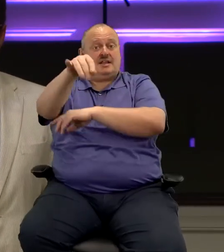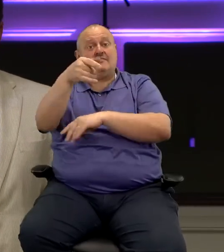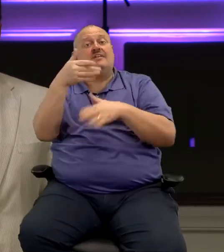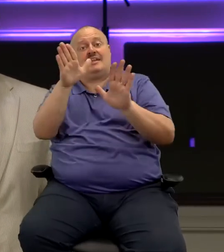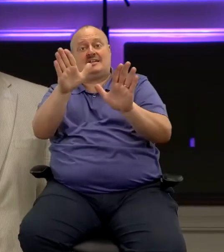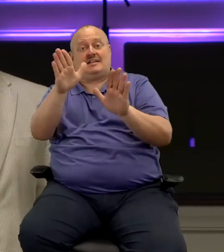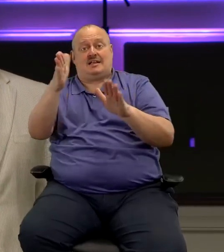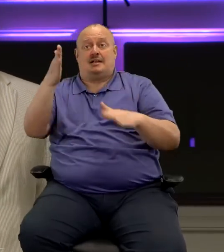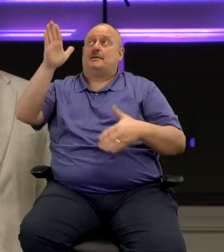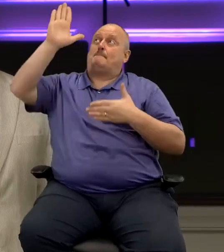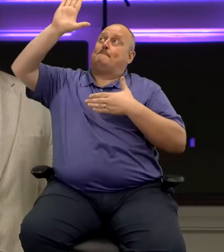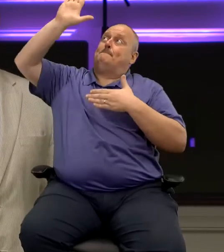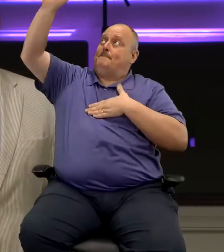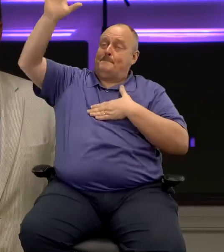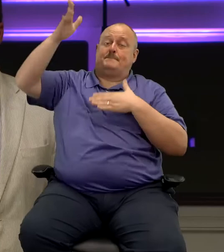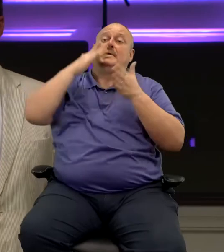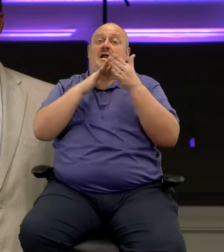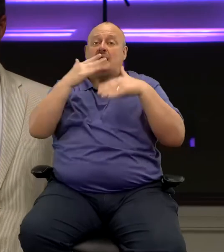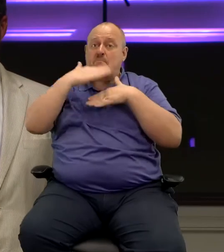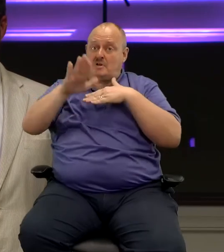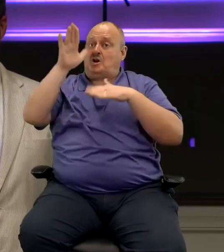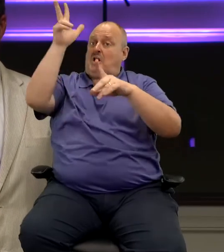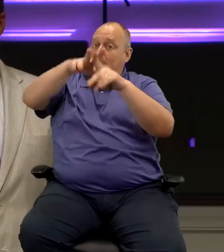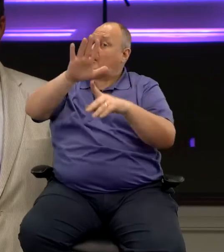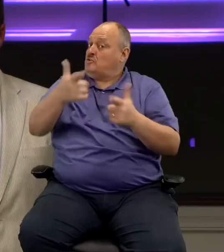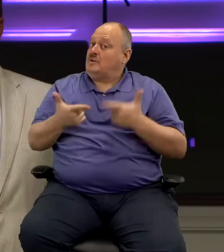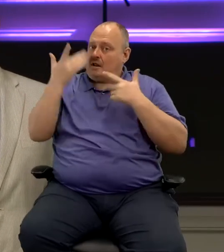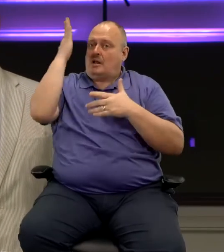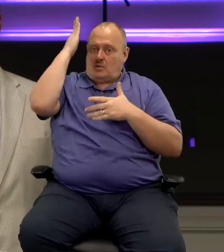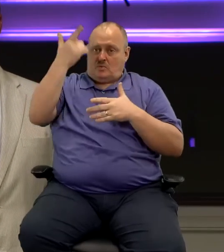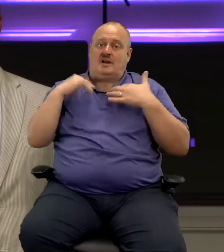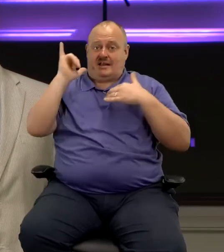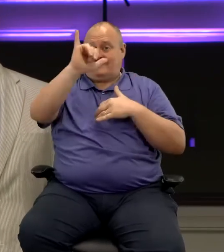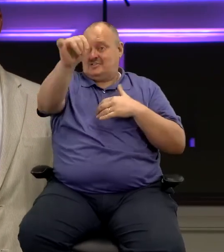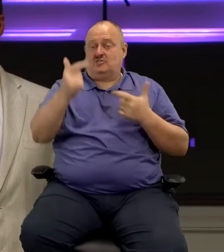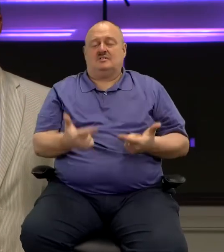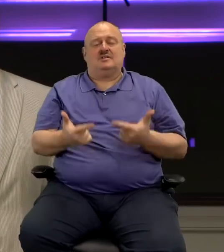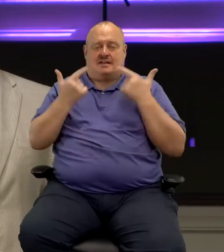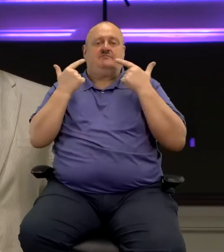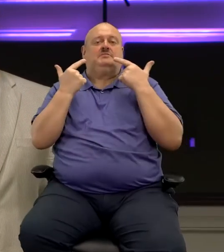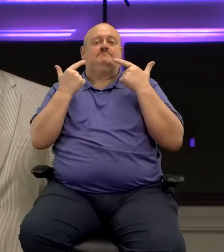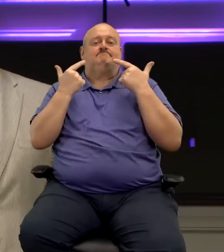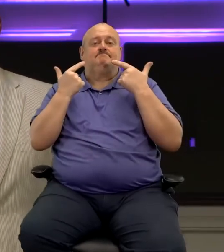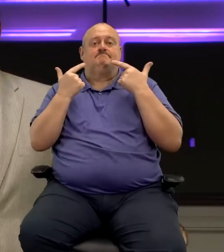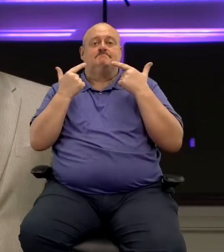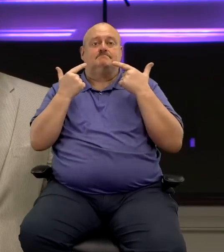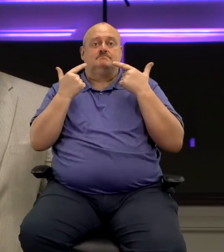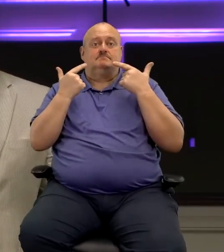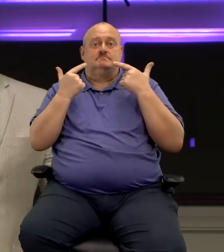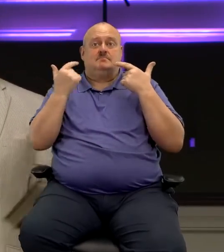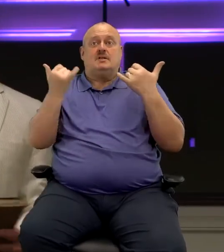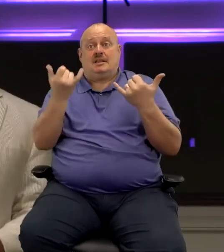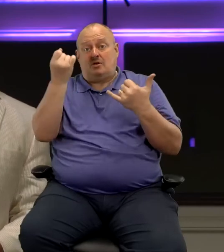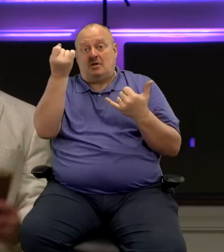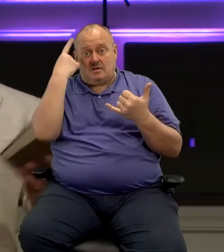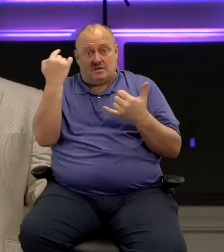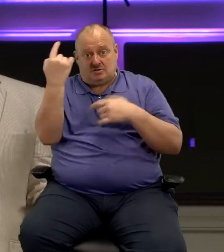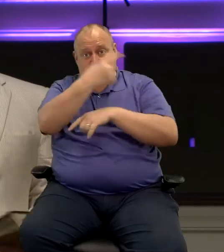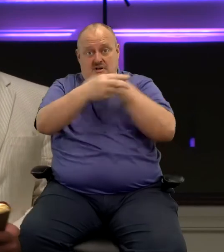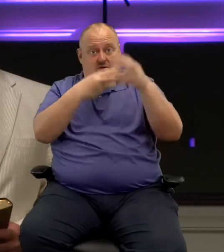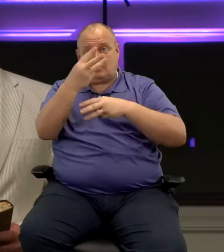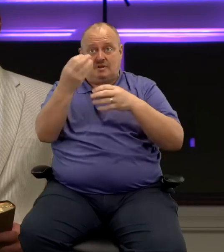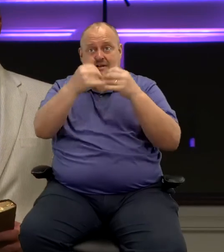my blood to be applied to your life, you will have everlasting, eternal life. Now, I realize that in today's world, the